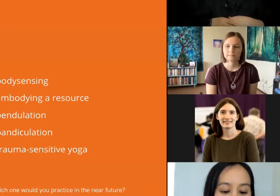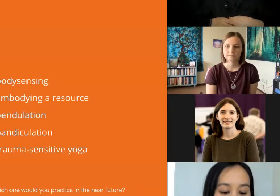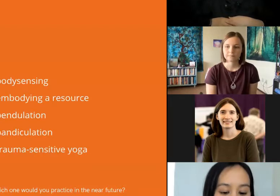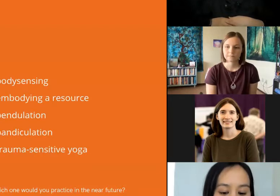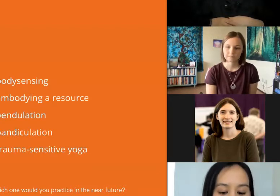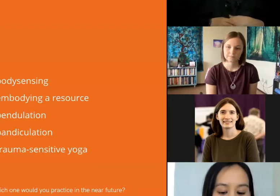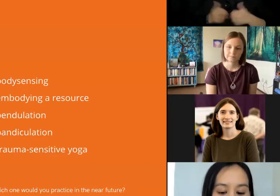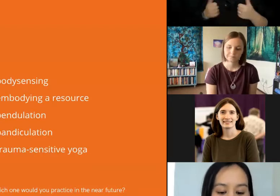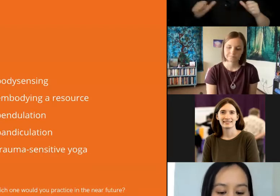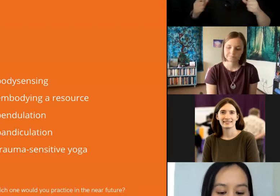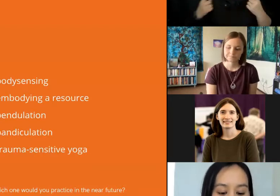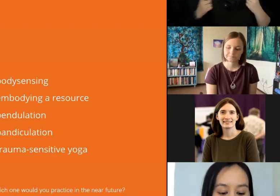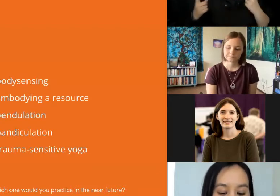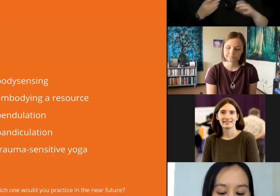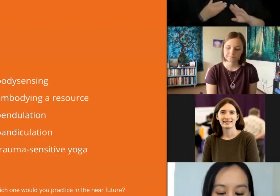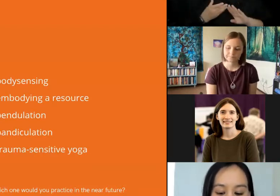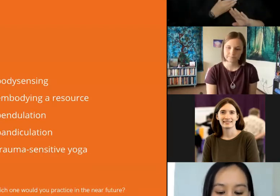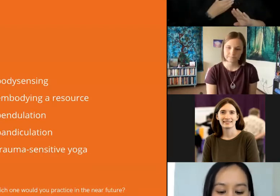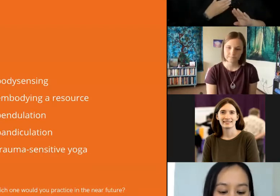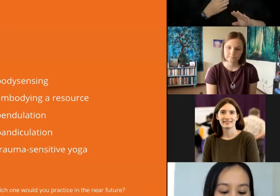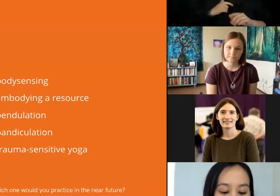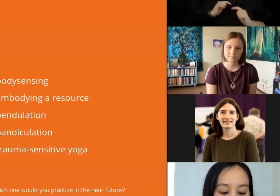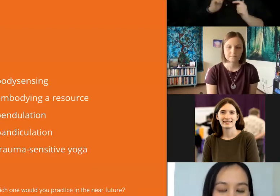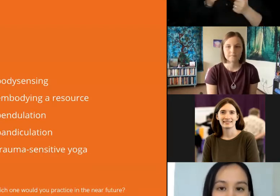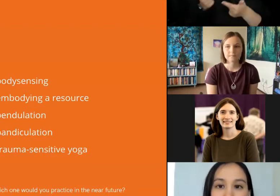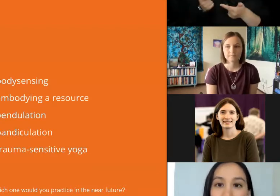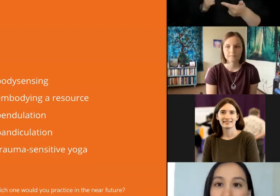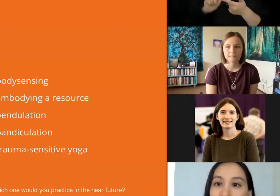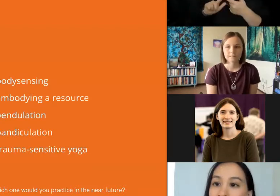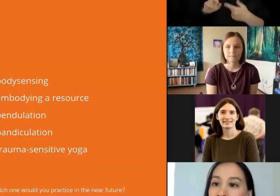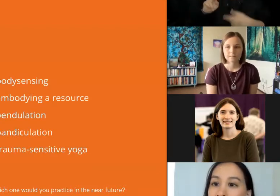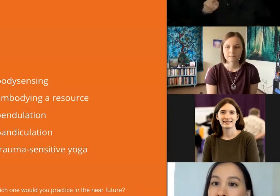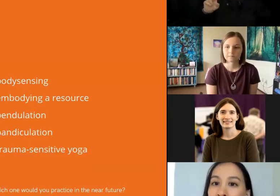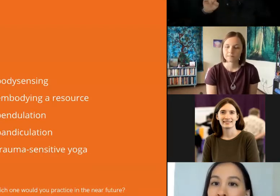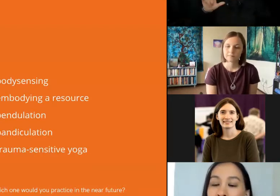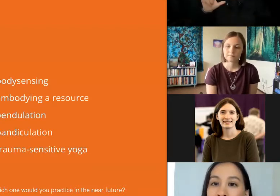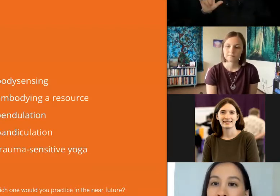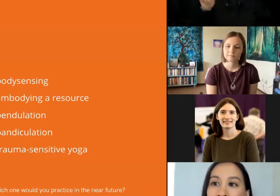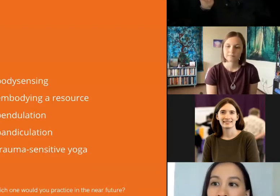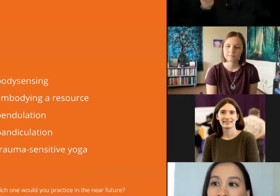any questions before I pass it over to Kelsey?